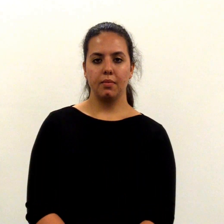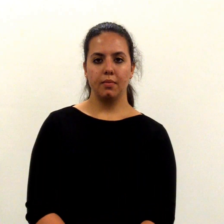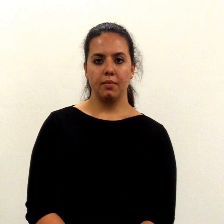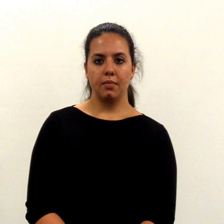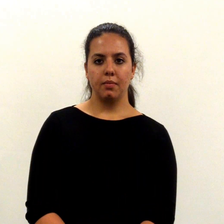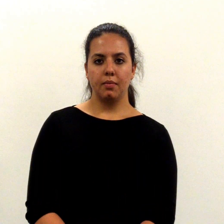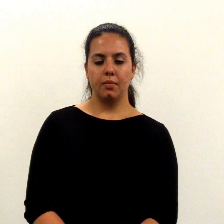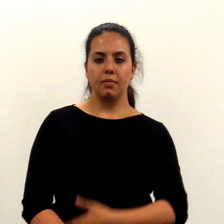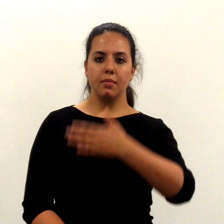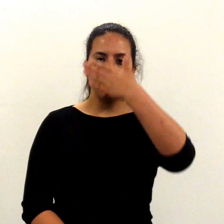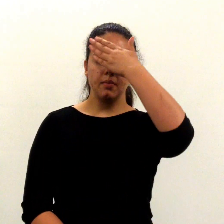Forget.